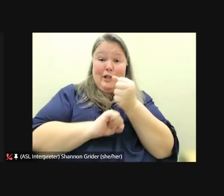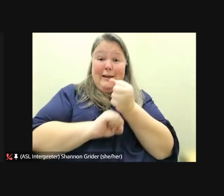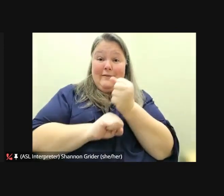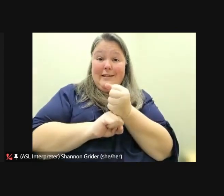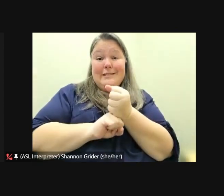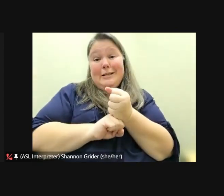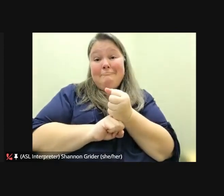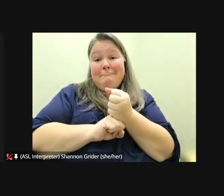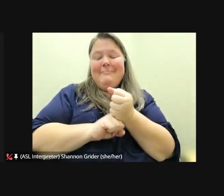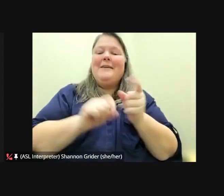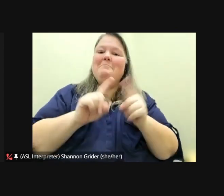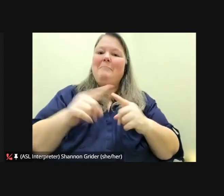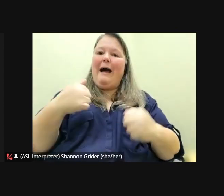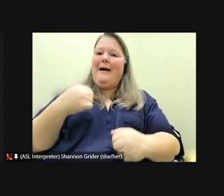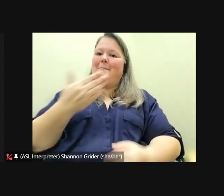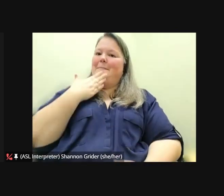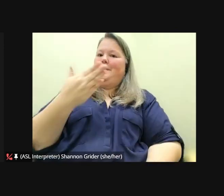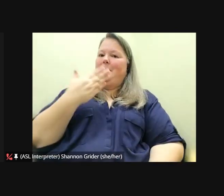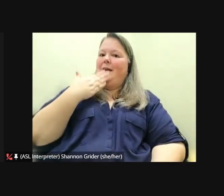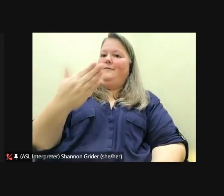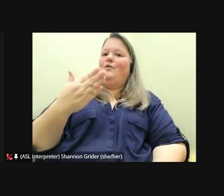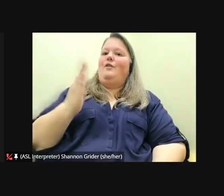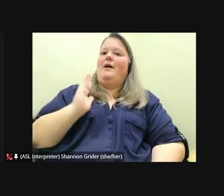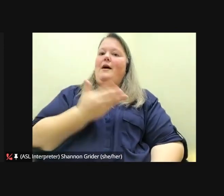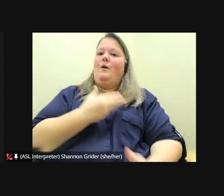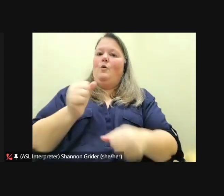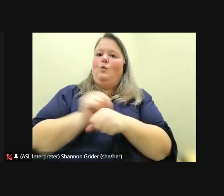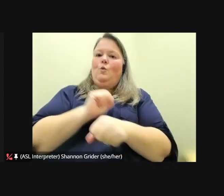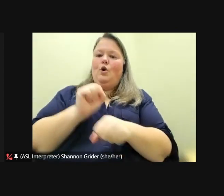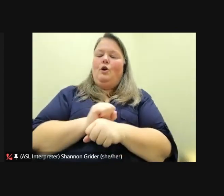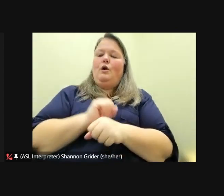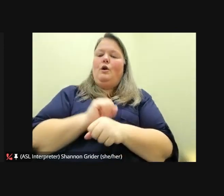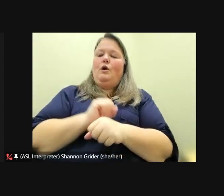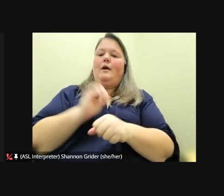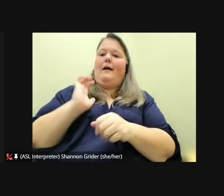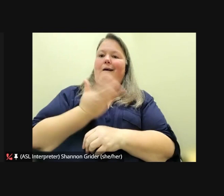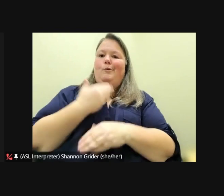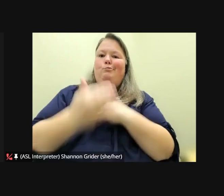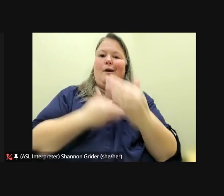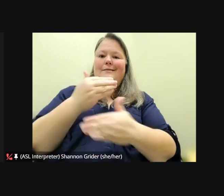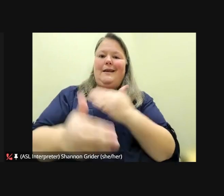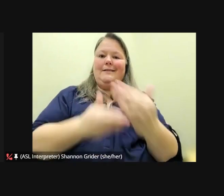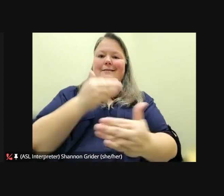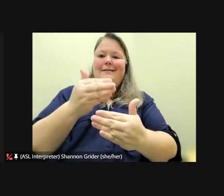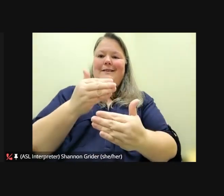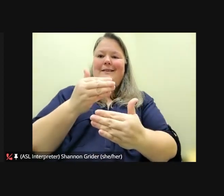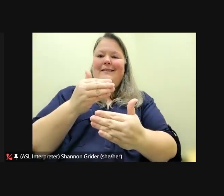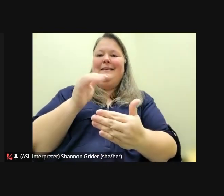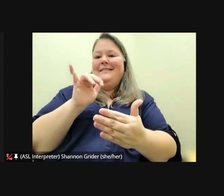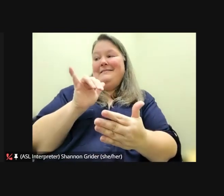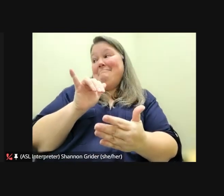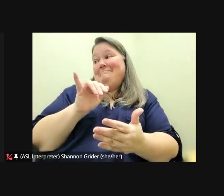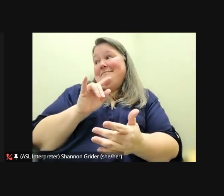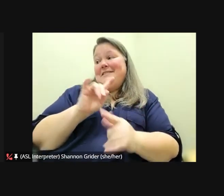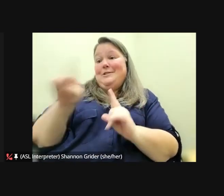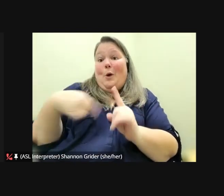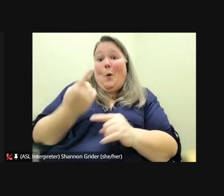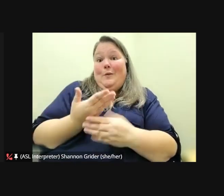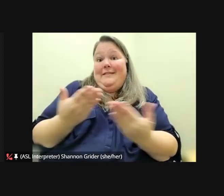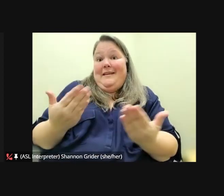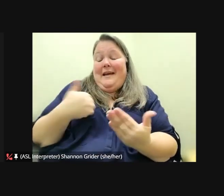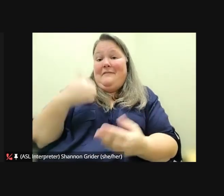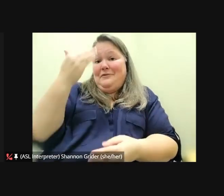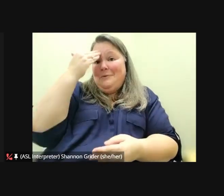that the way we're doing things is the only way that I've known things being done, truthfully. I was